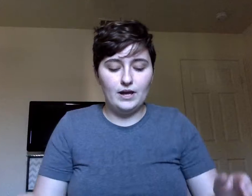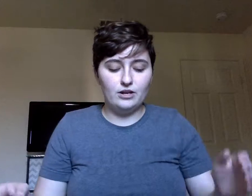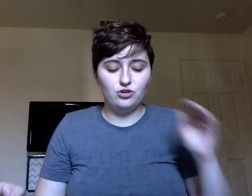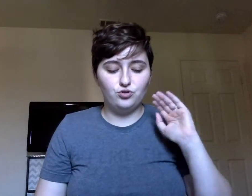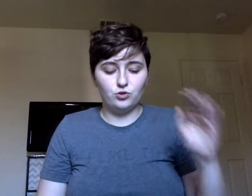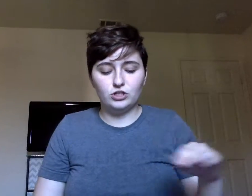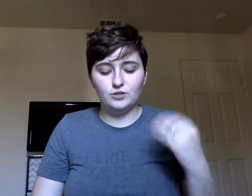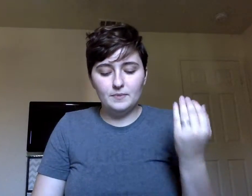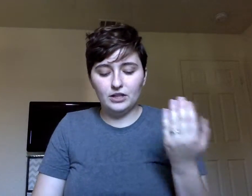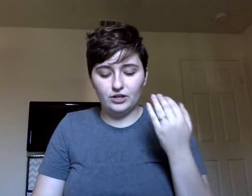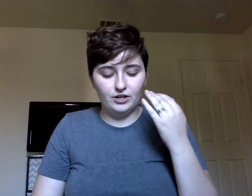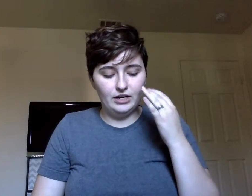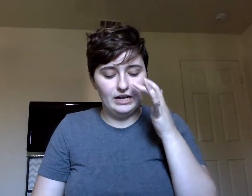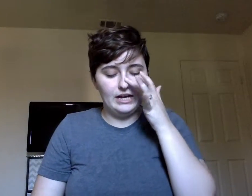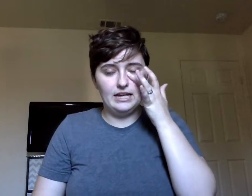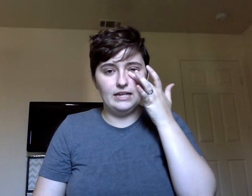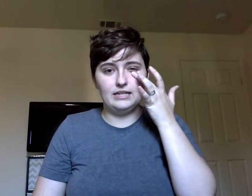when George Miller is